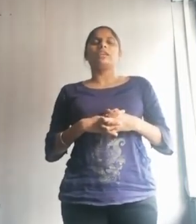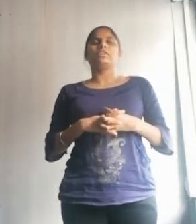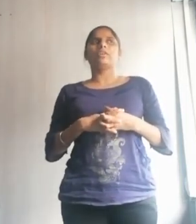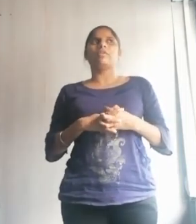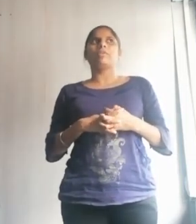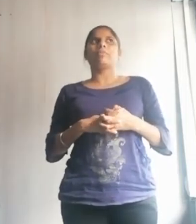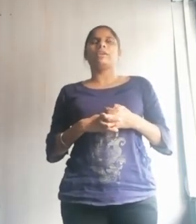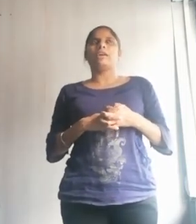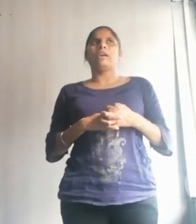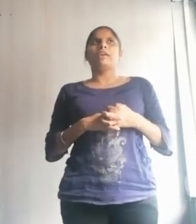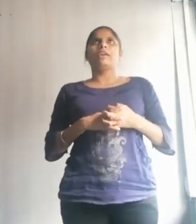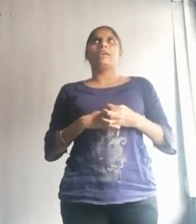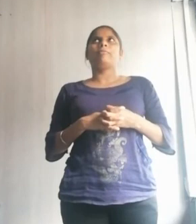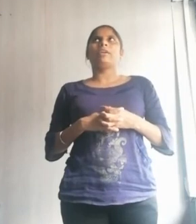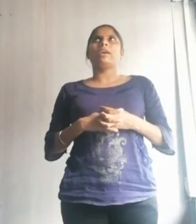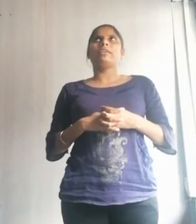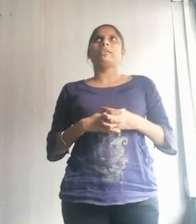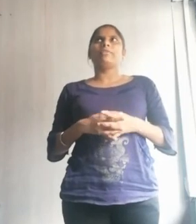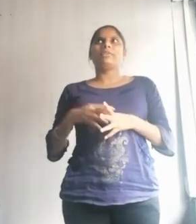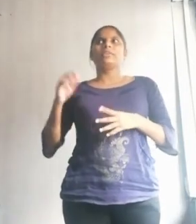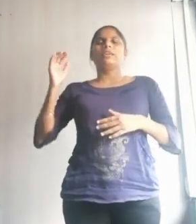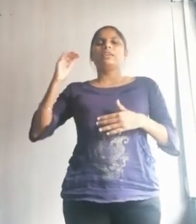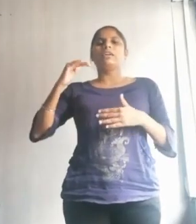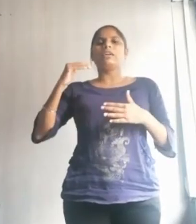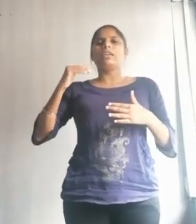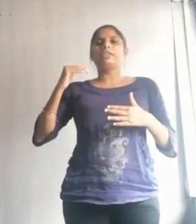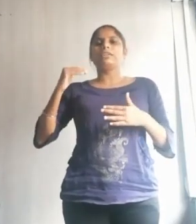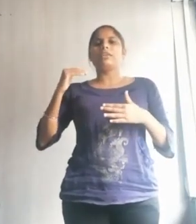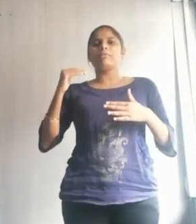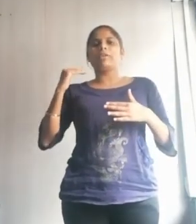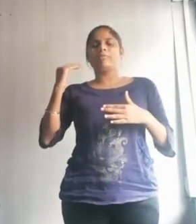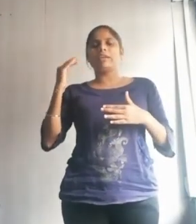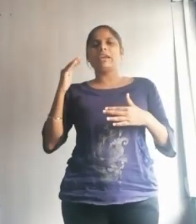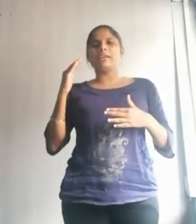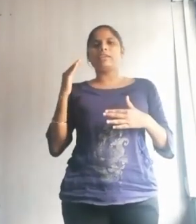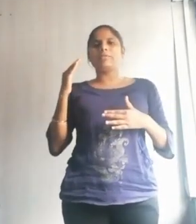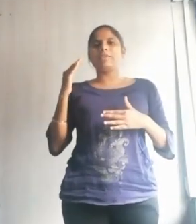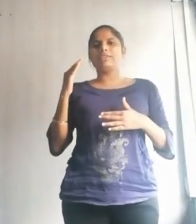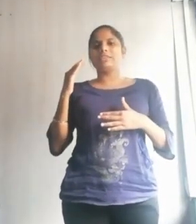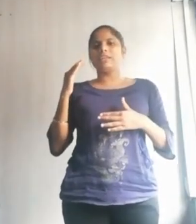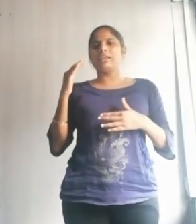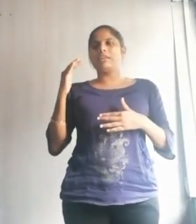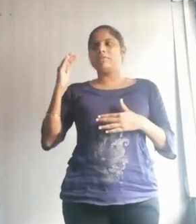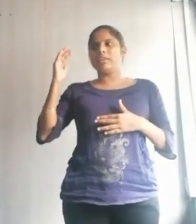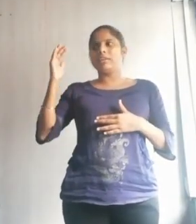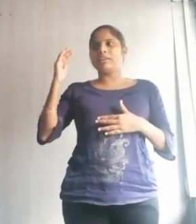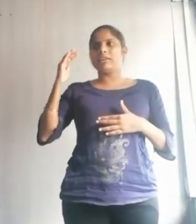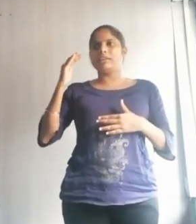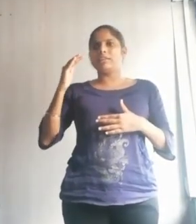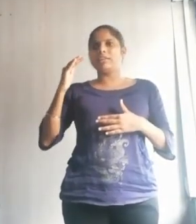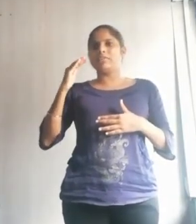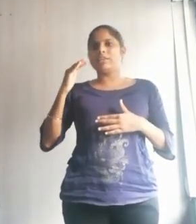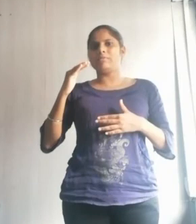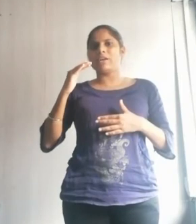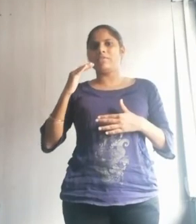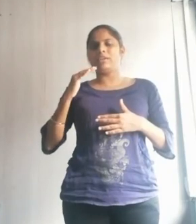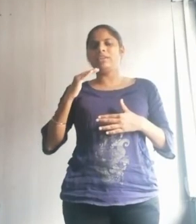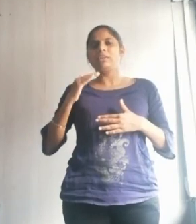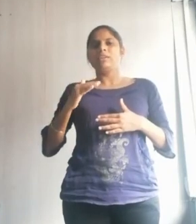Collection of API interface. The collection of API interface, they can be iterate in the one by one